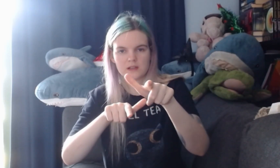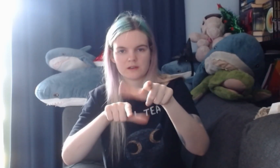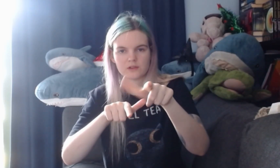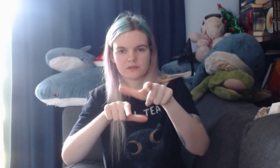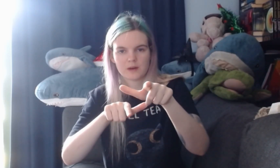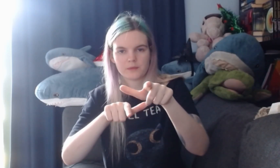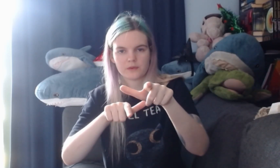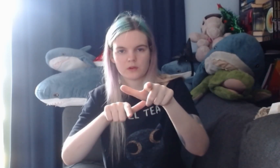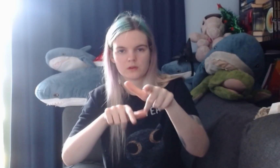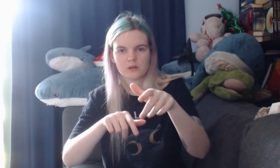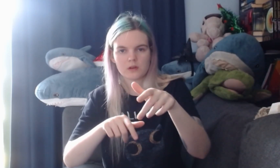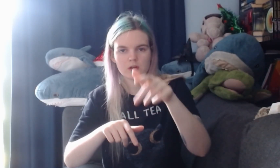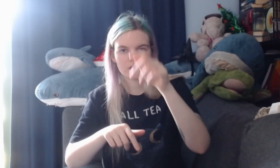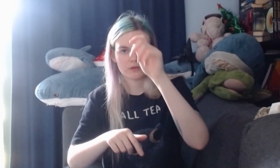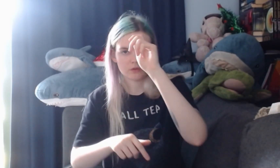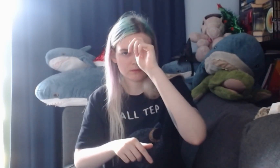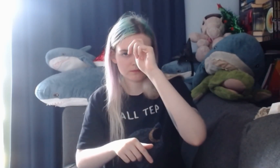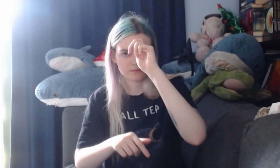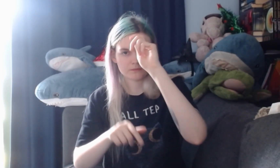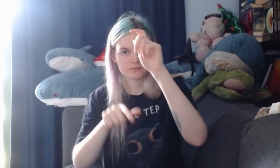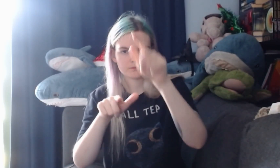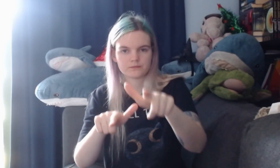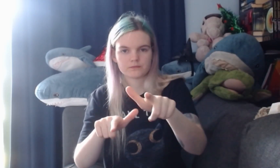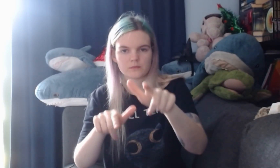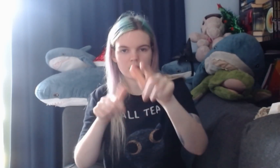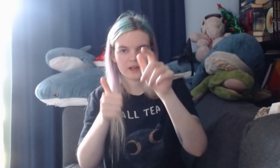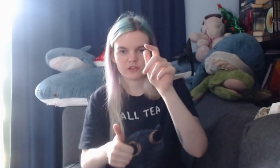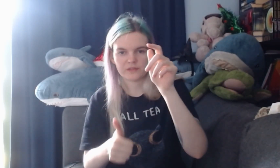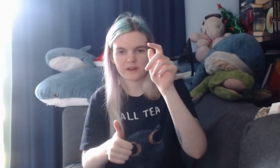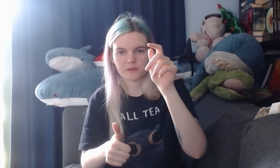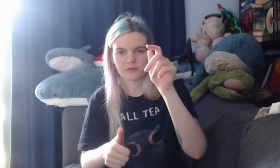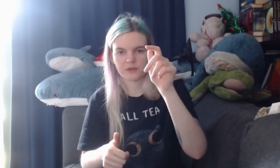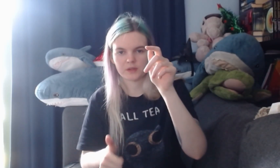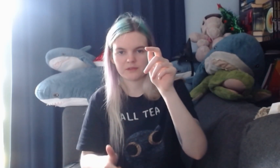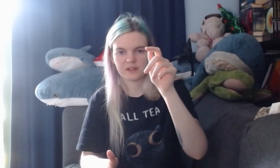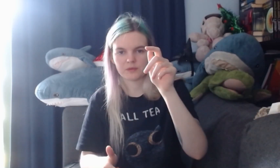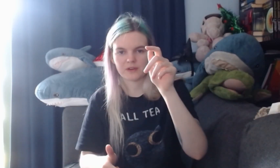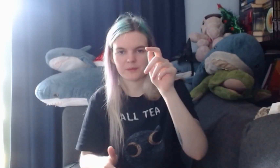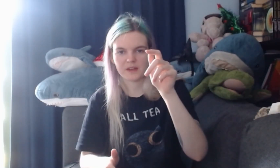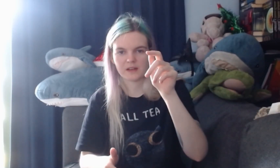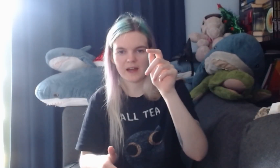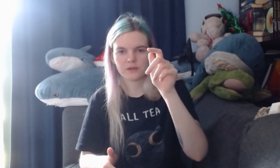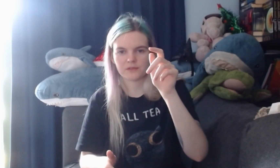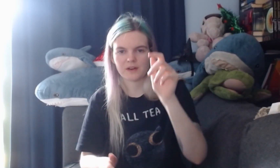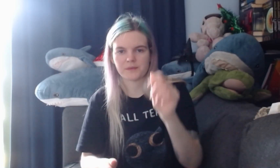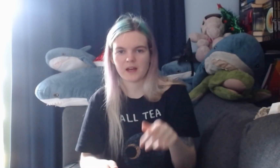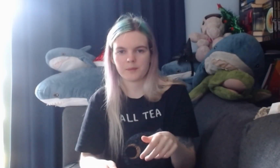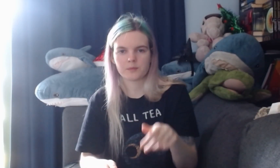the thumbs gone. So actually starts with this one, I think, with thumbs, kind of a thumbs up